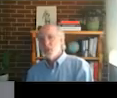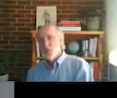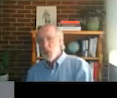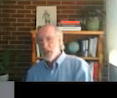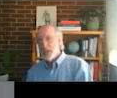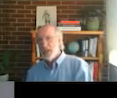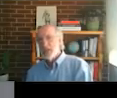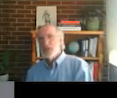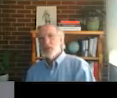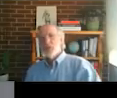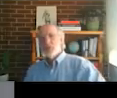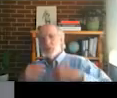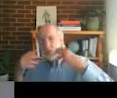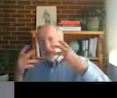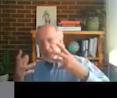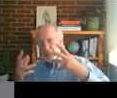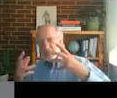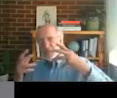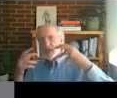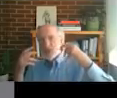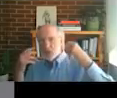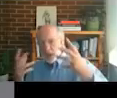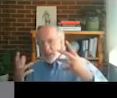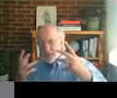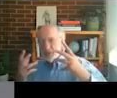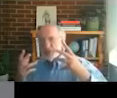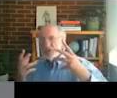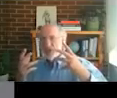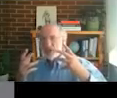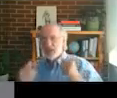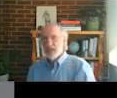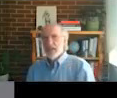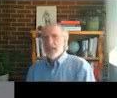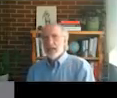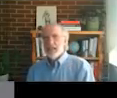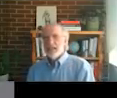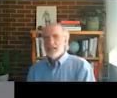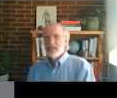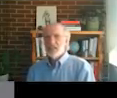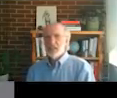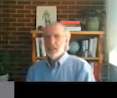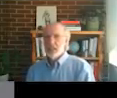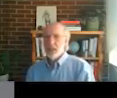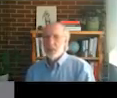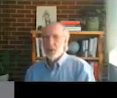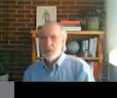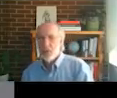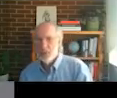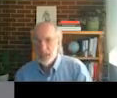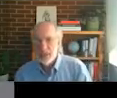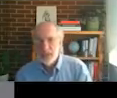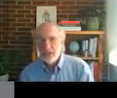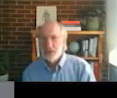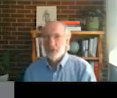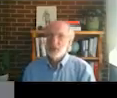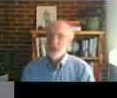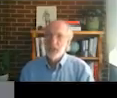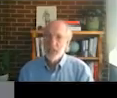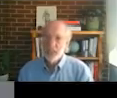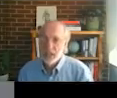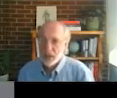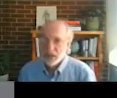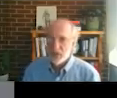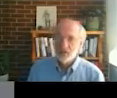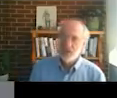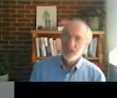more than one manned right from the start. This is a problem that